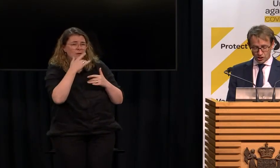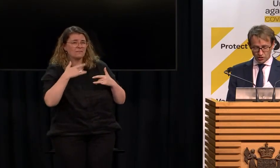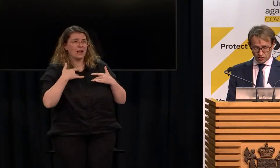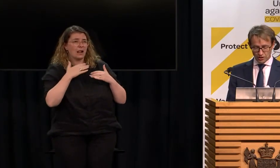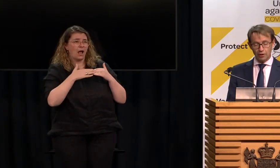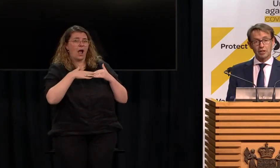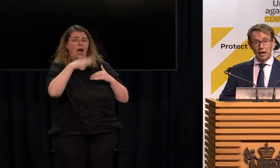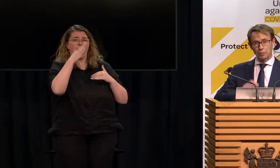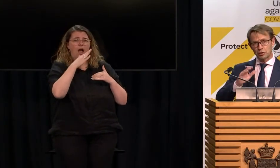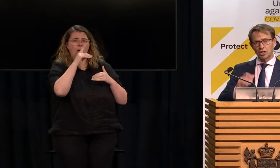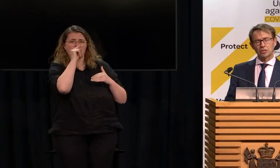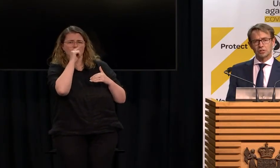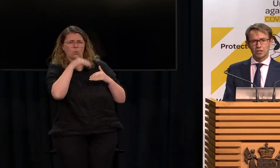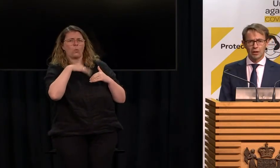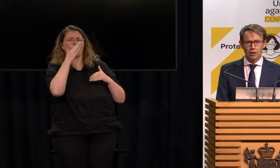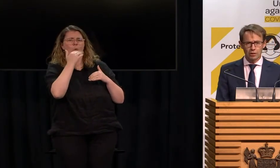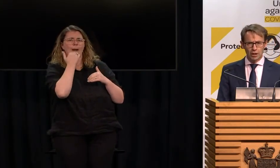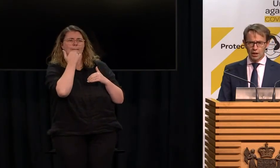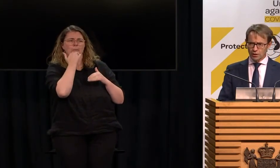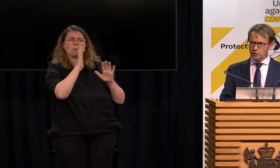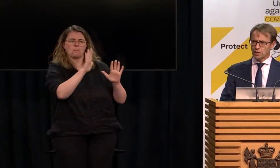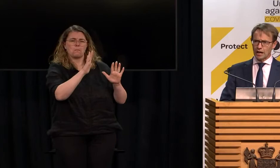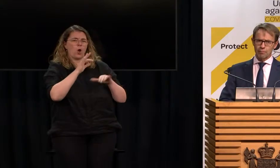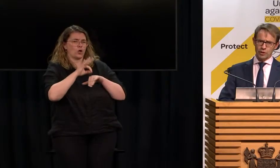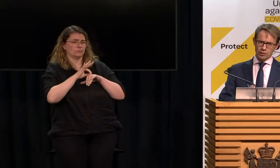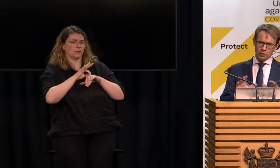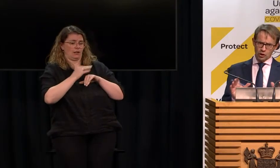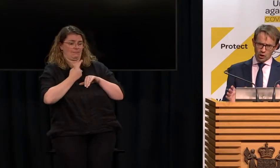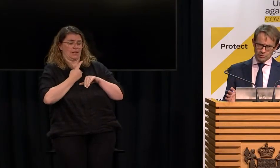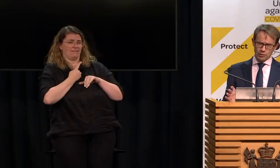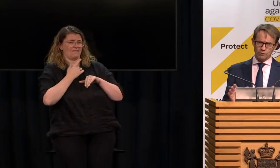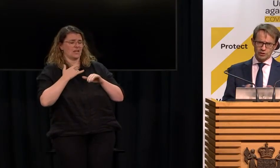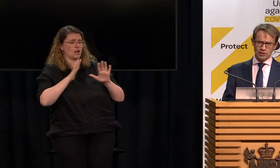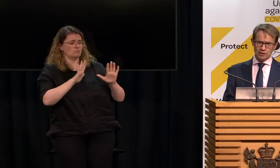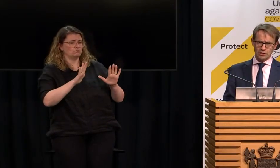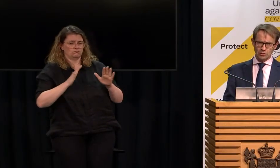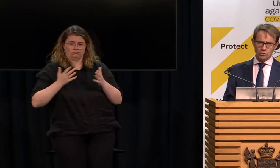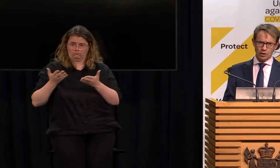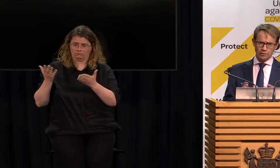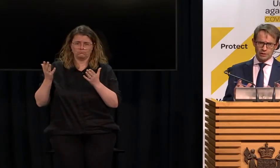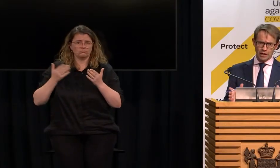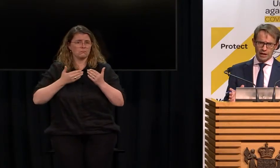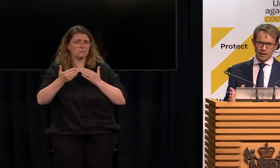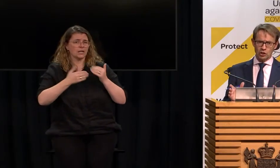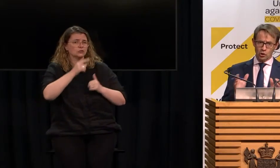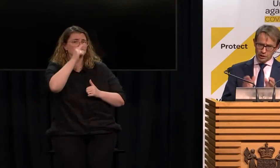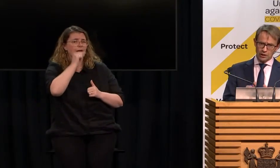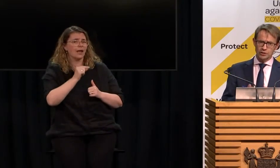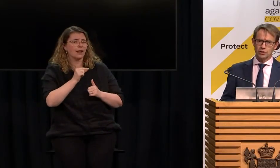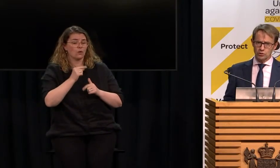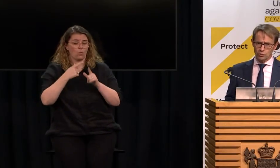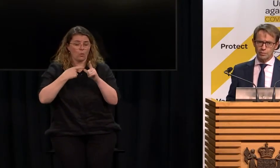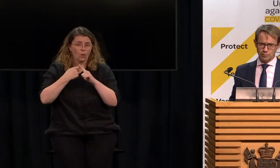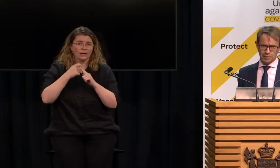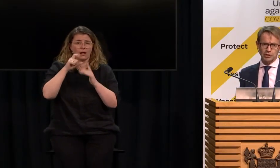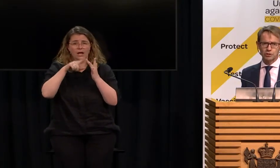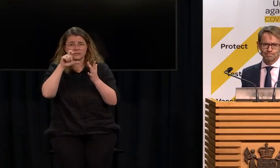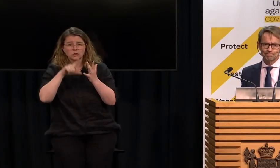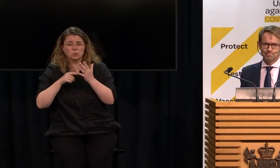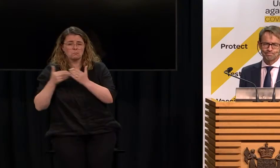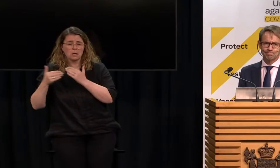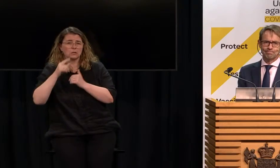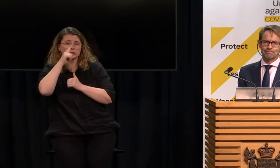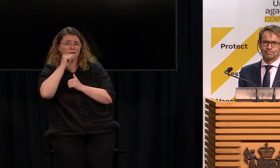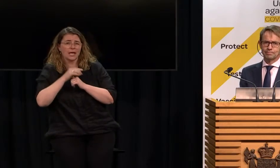higher projection scenario, the upper projection scenario, that the hospital facilities in Auckland, including ICUs, would be able to